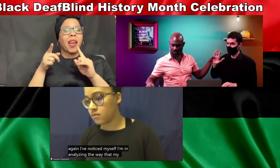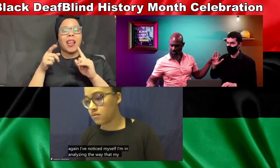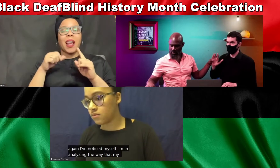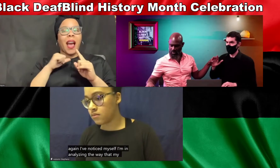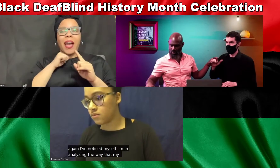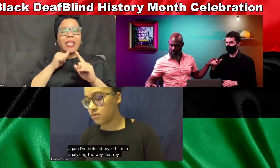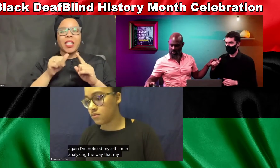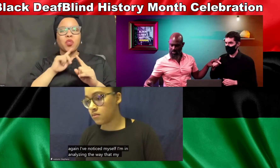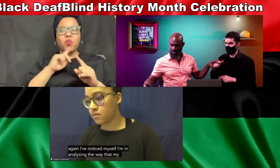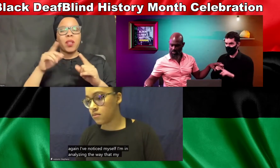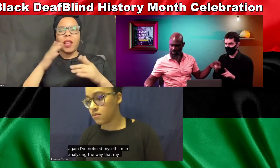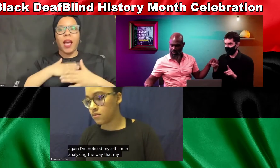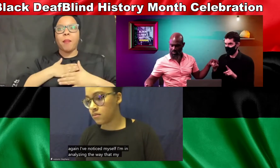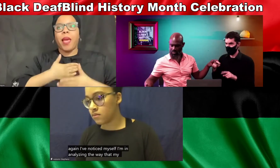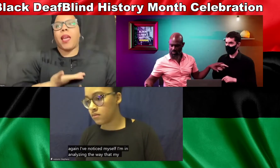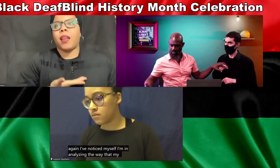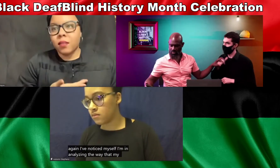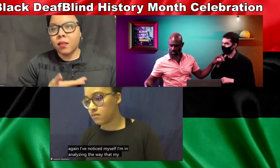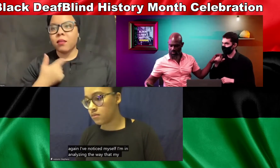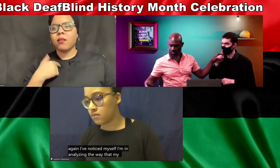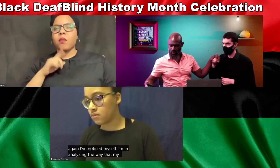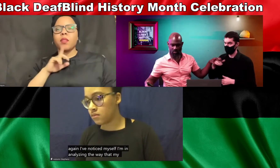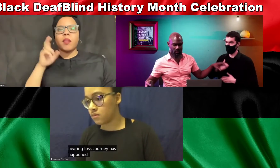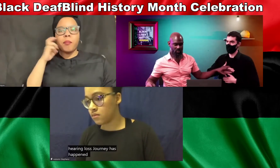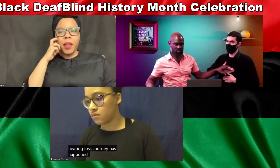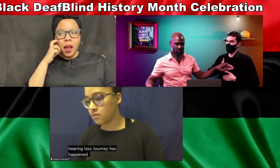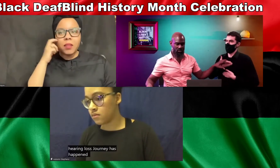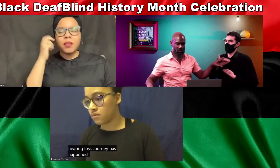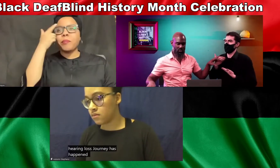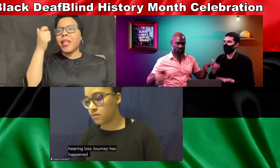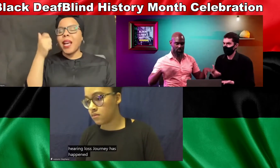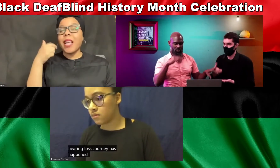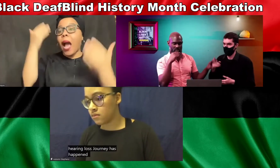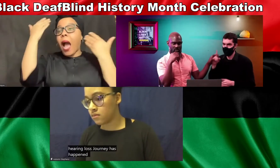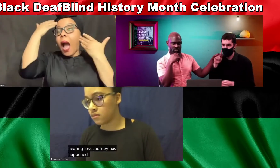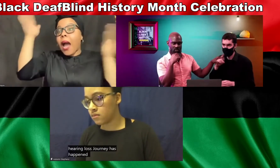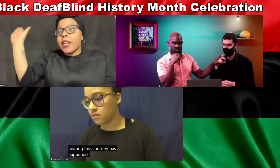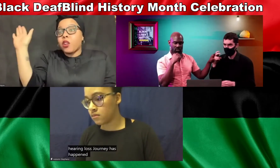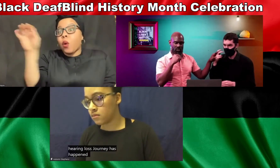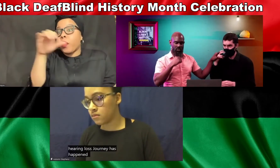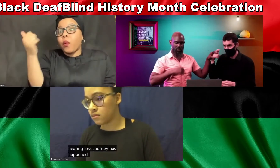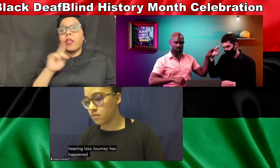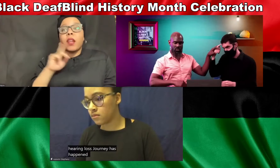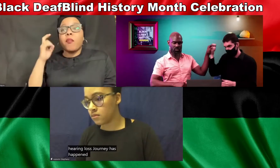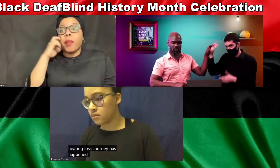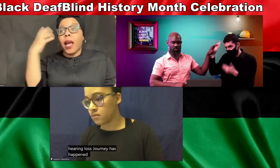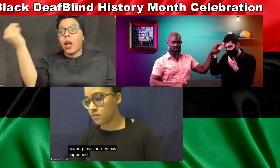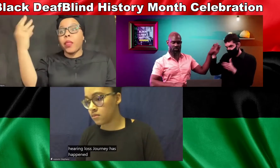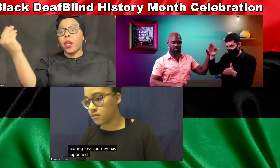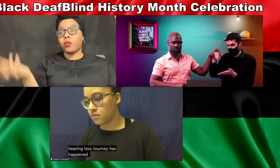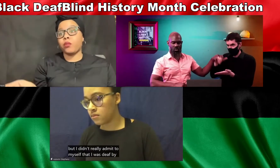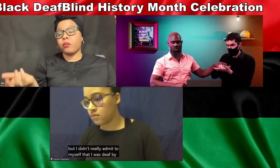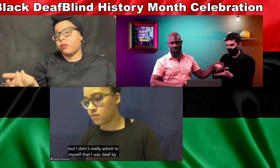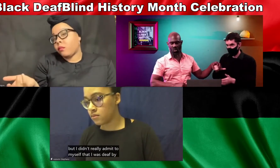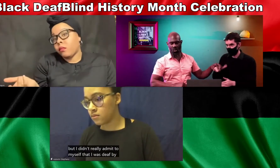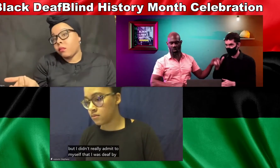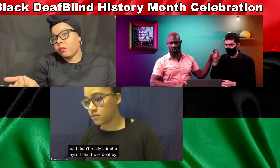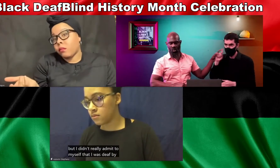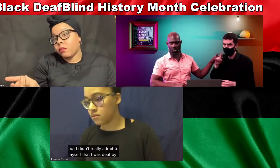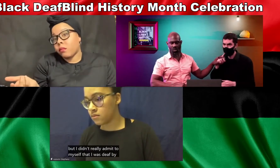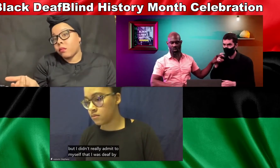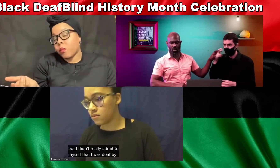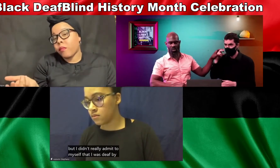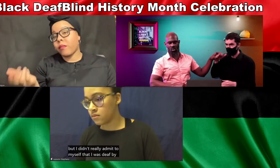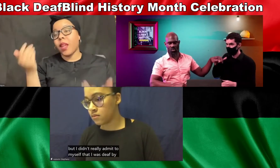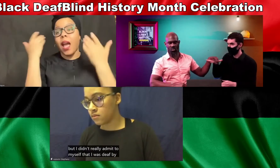happened. But I didn't really admit to myself that I was deafblind because I didn't know other deafblind people